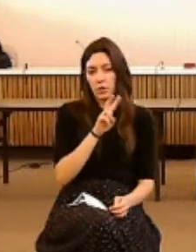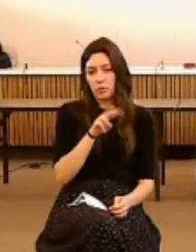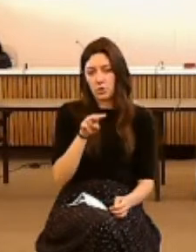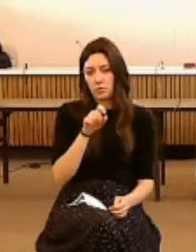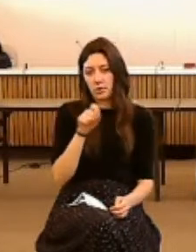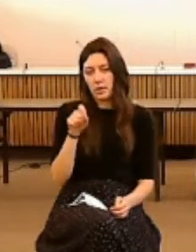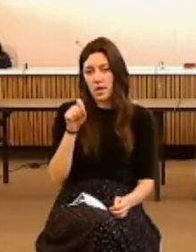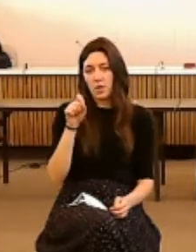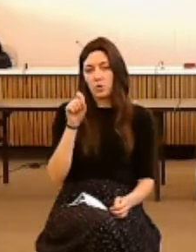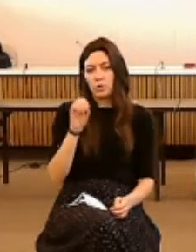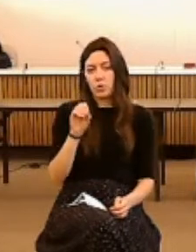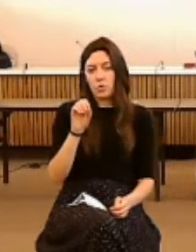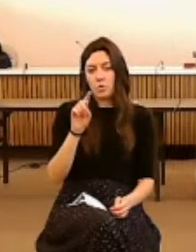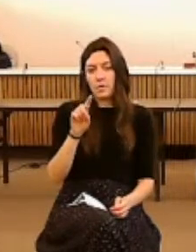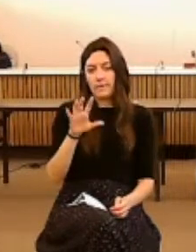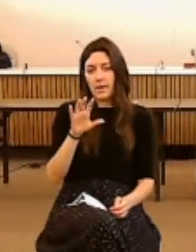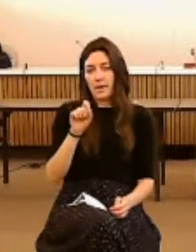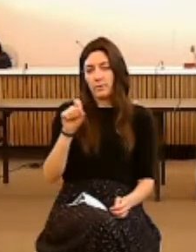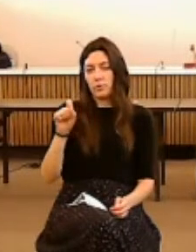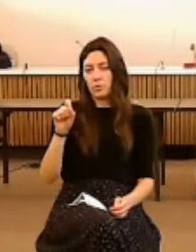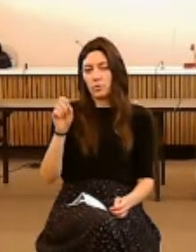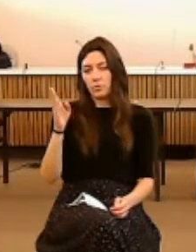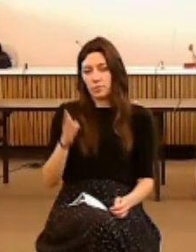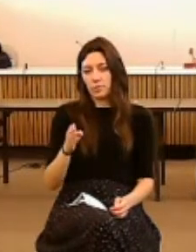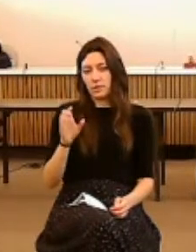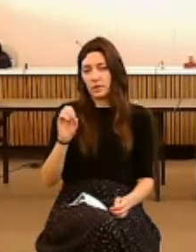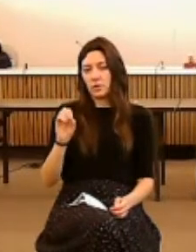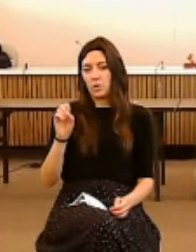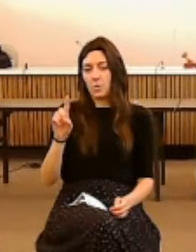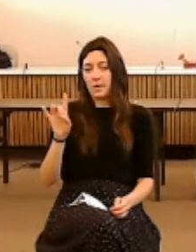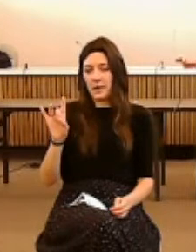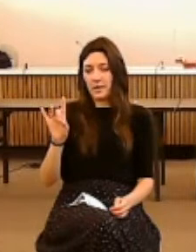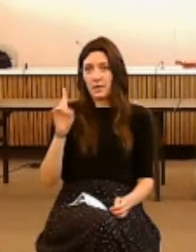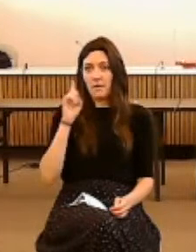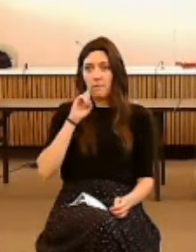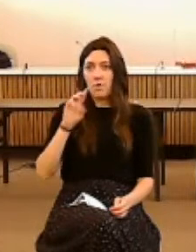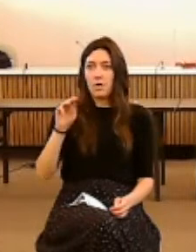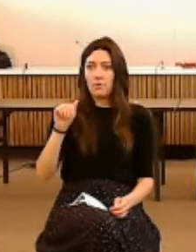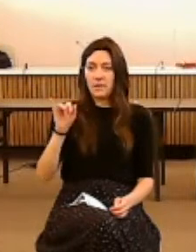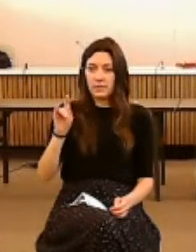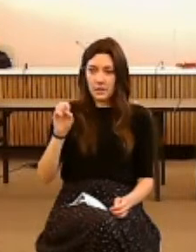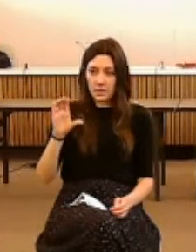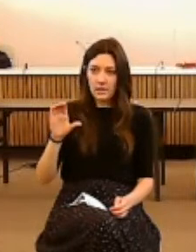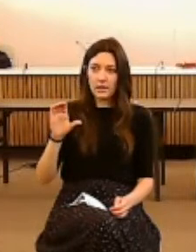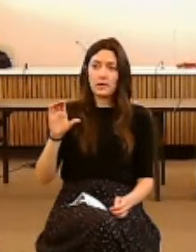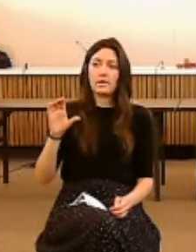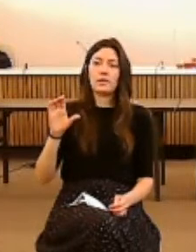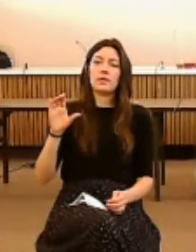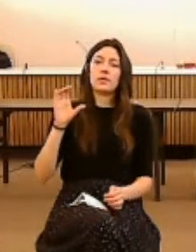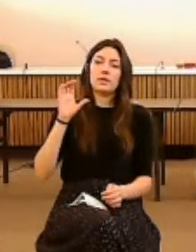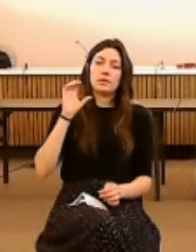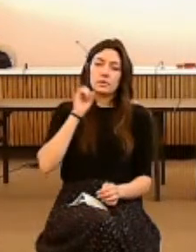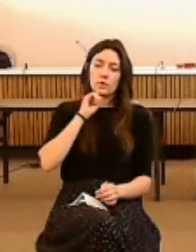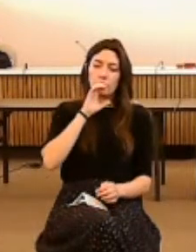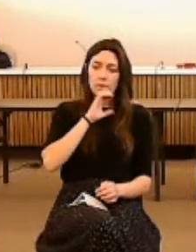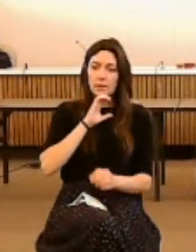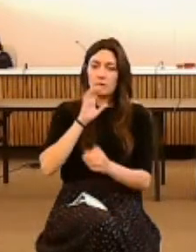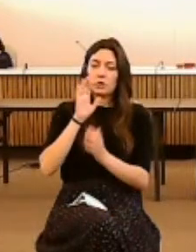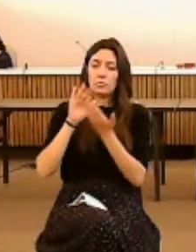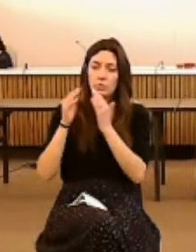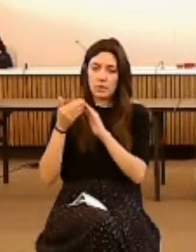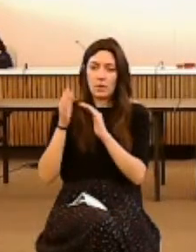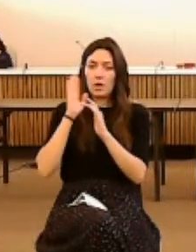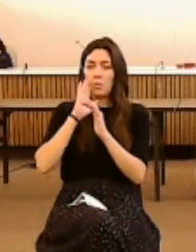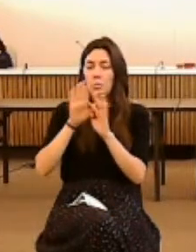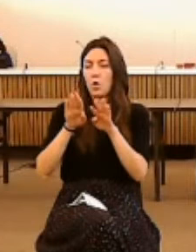2022-015 and 018 for the Masonic Care Community. Again, noting that we will reopen the public hearing in 2 weeks, or excuse me, 2